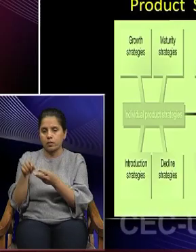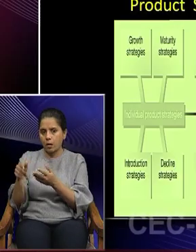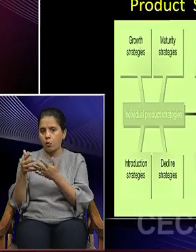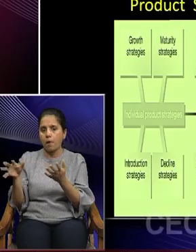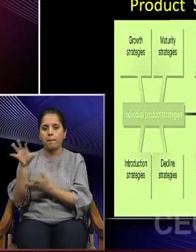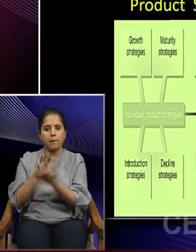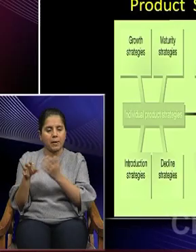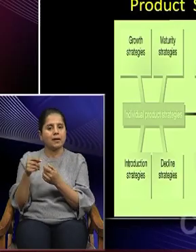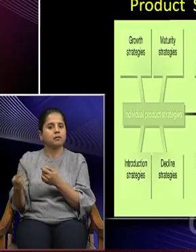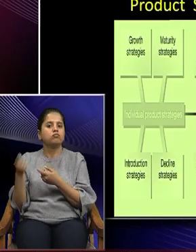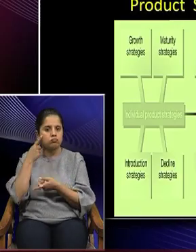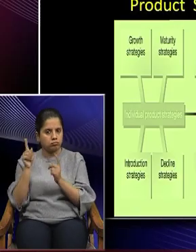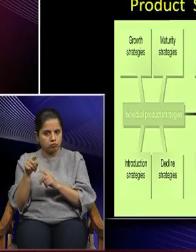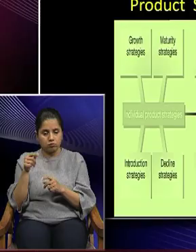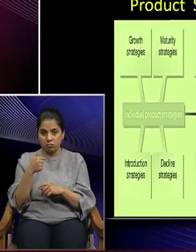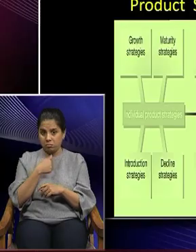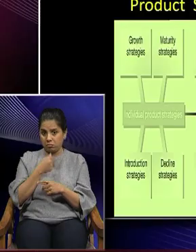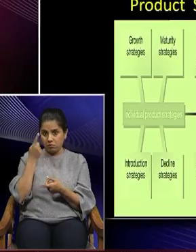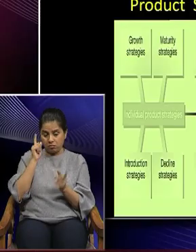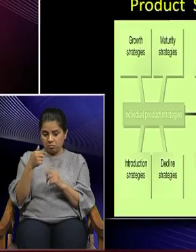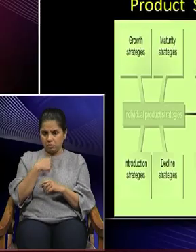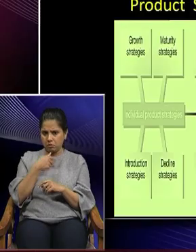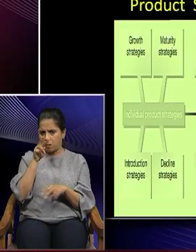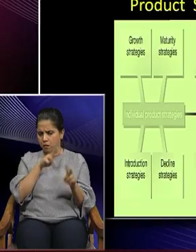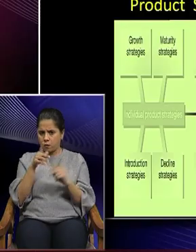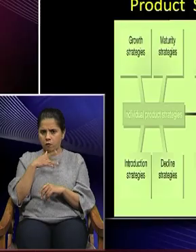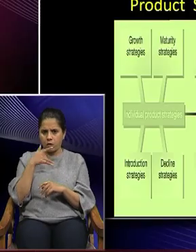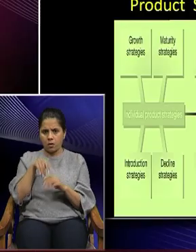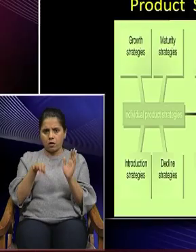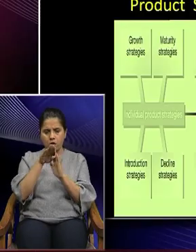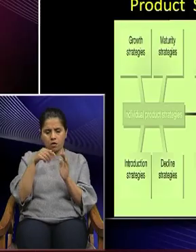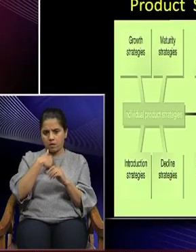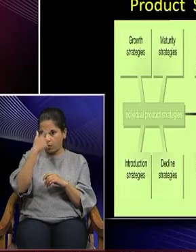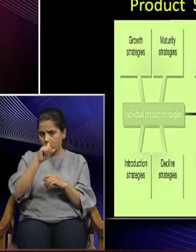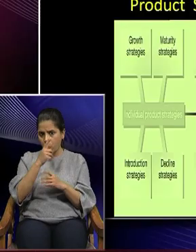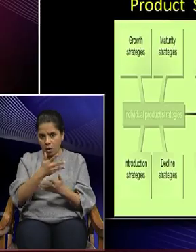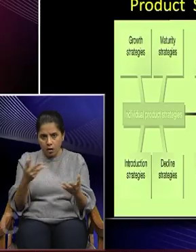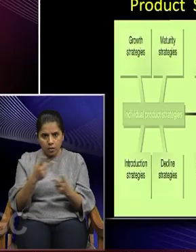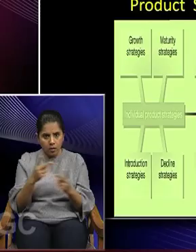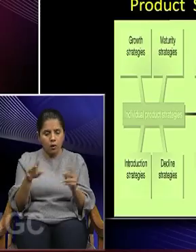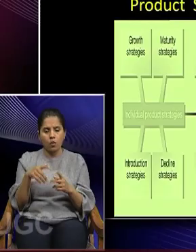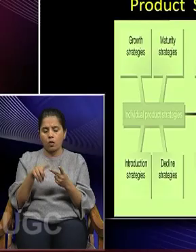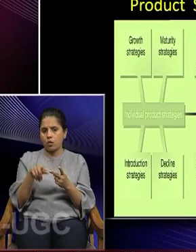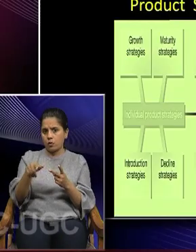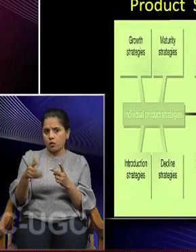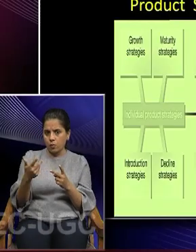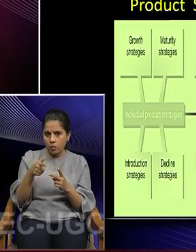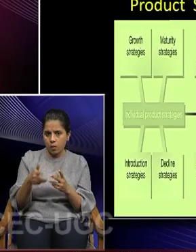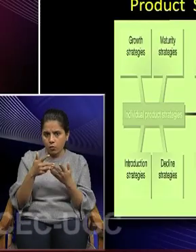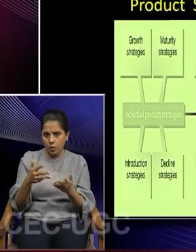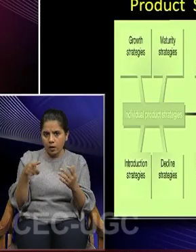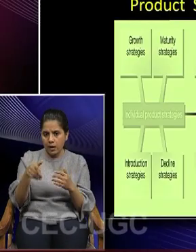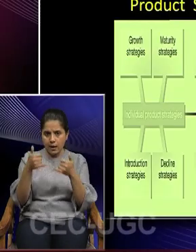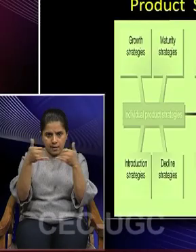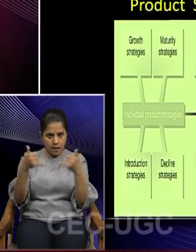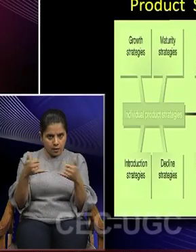strategies. So, what is my strategy as a marketer at the level of individual products, at the level of product